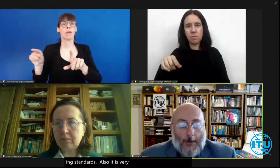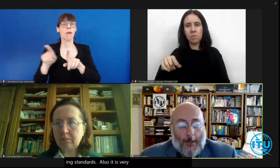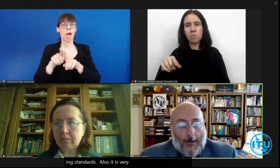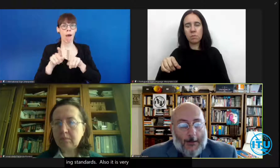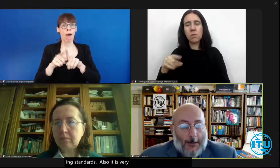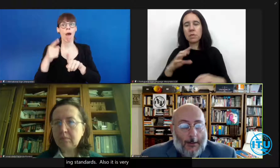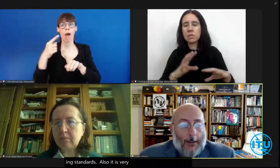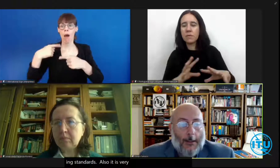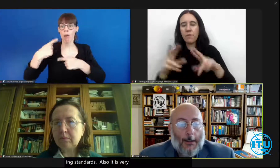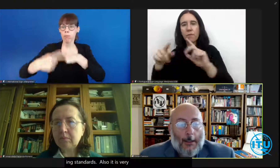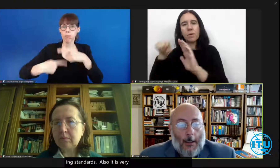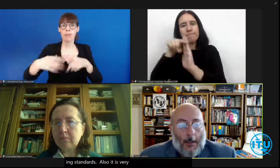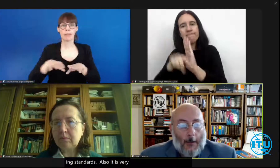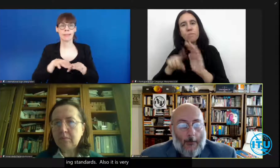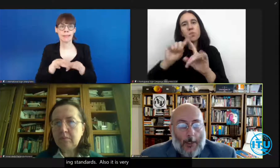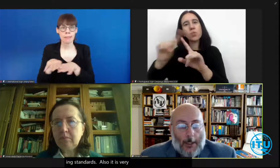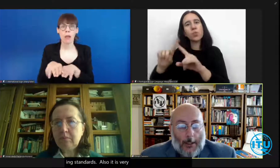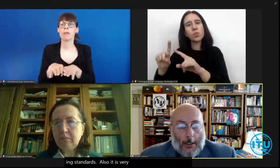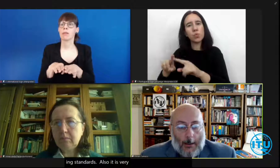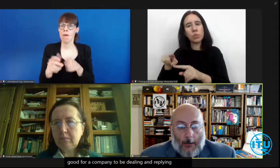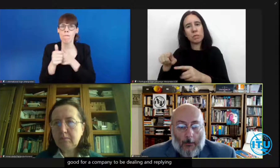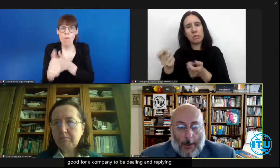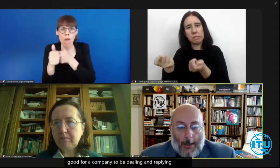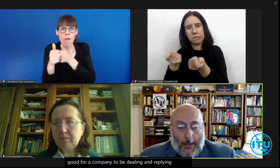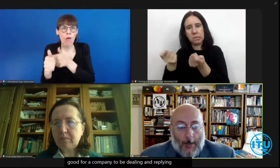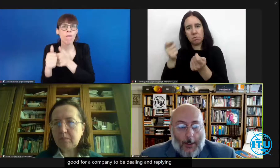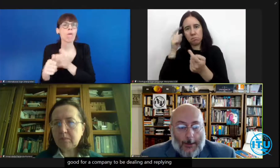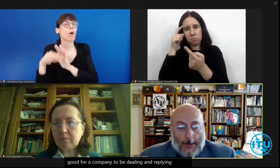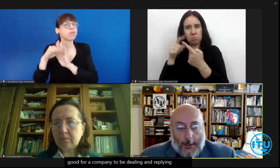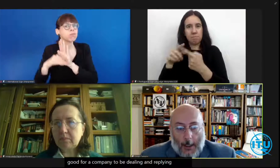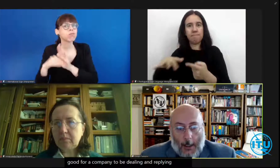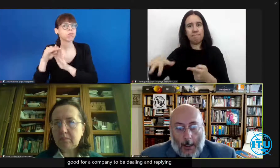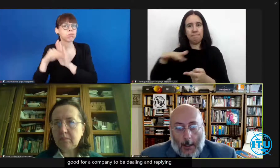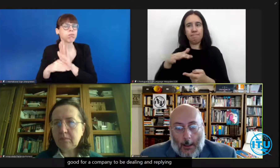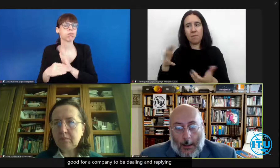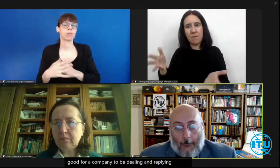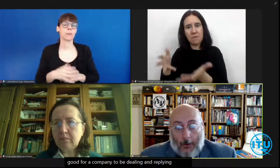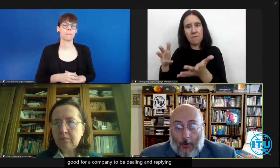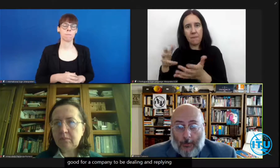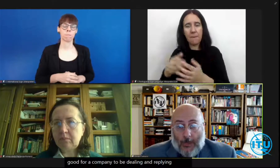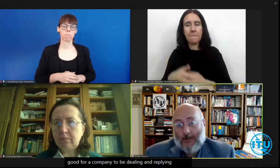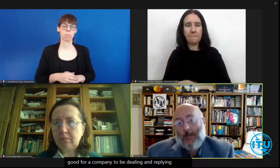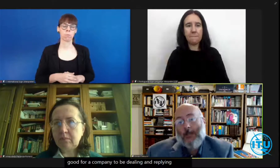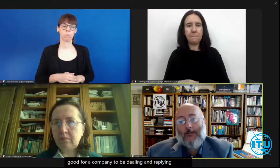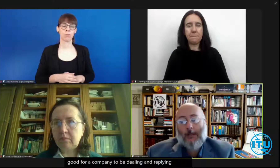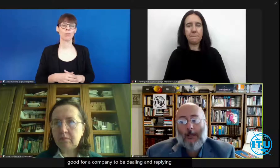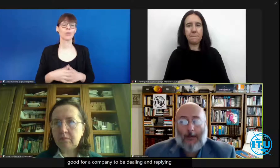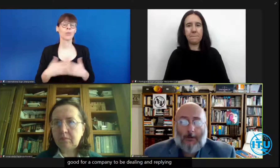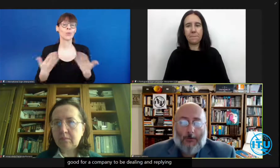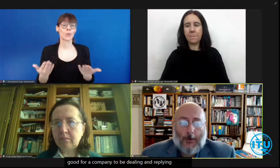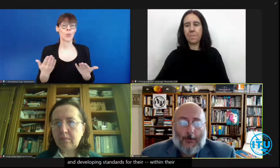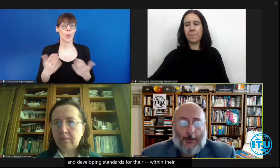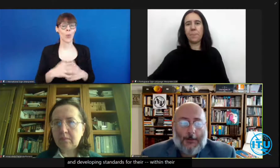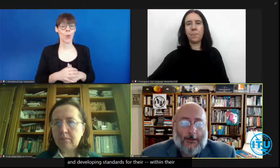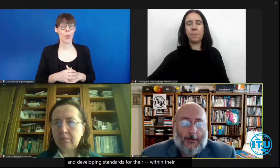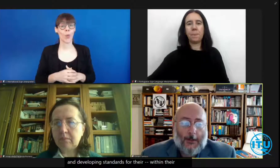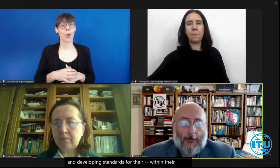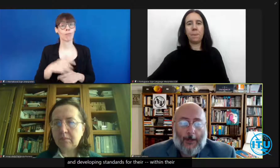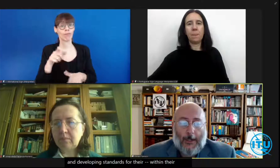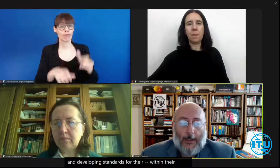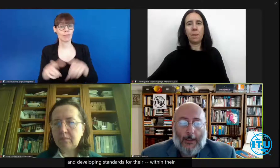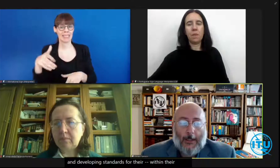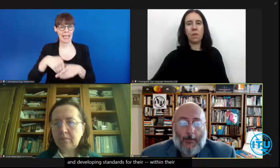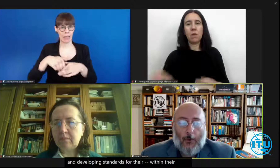applying and developing standards for their within their companies. For those participating in standardization processes